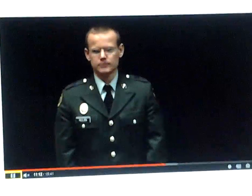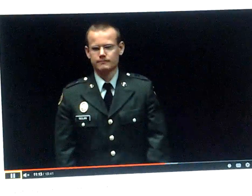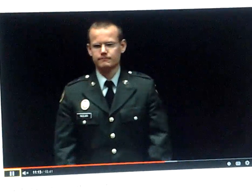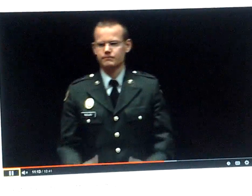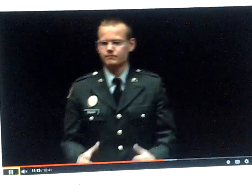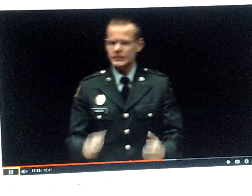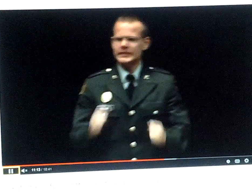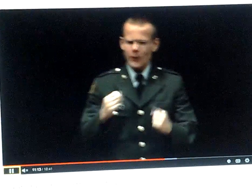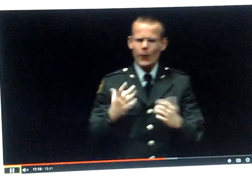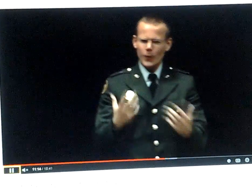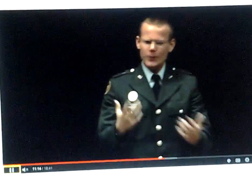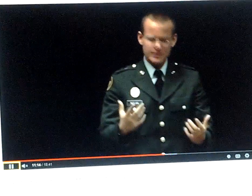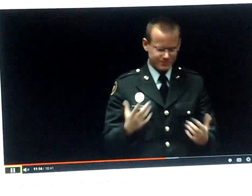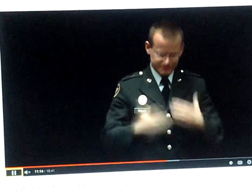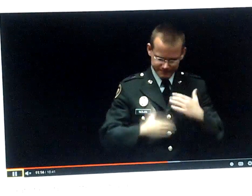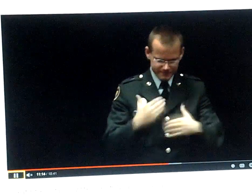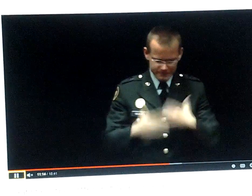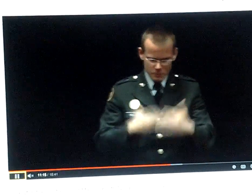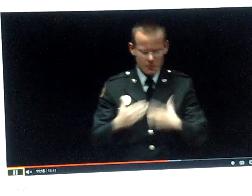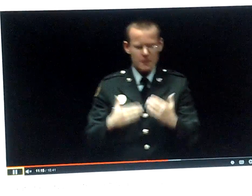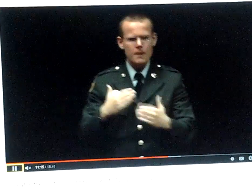It was an honor to wear the uniform.